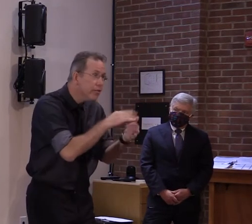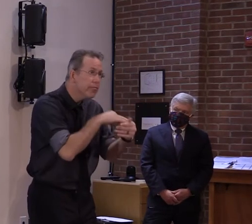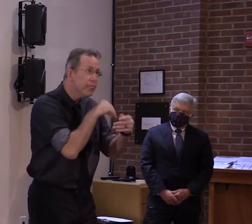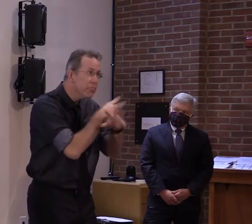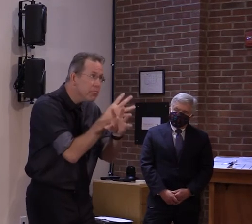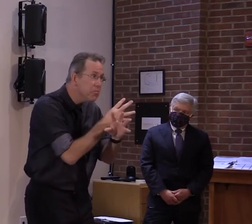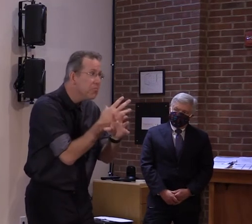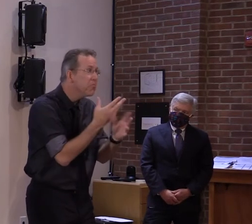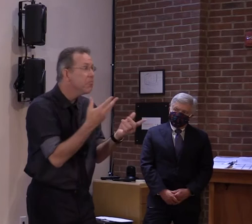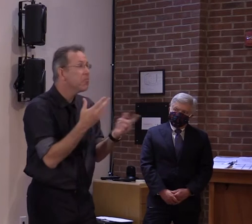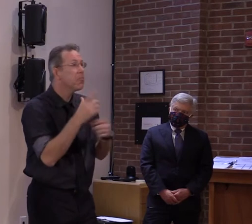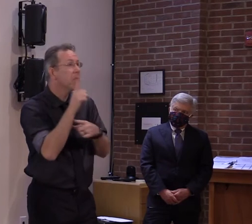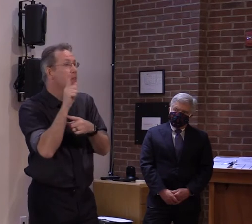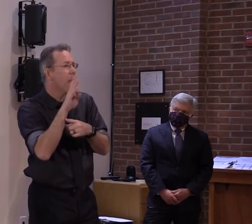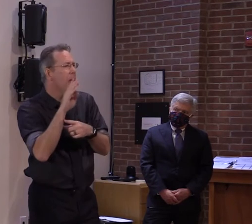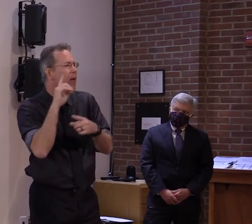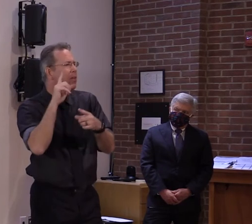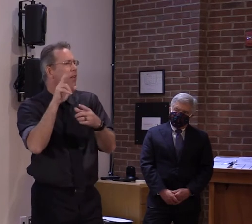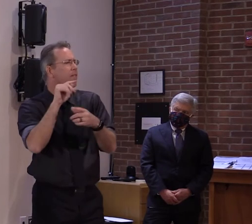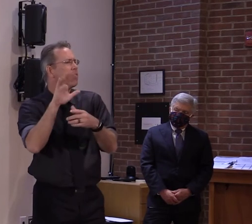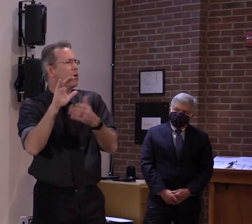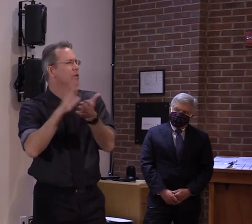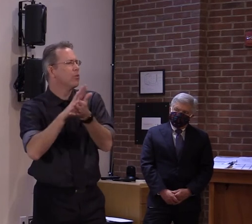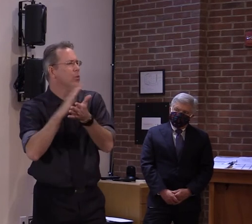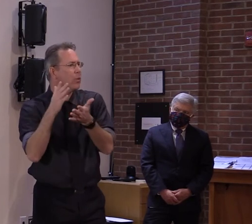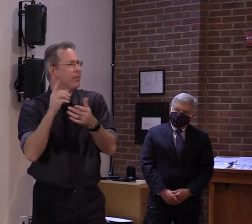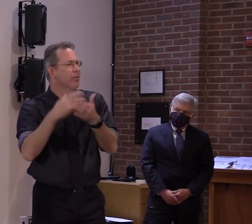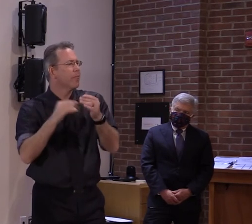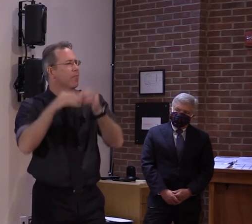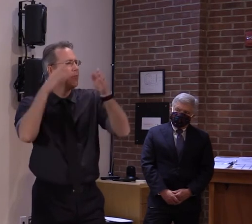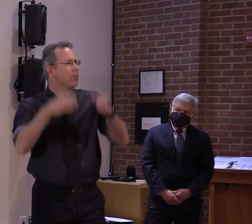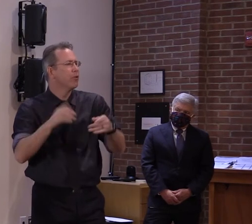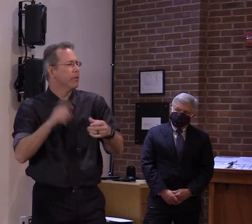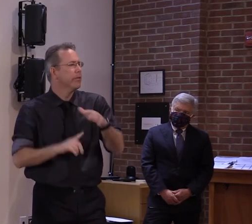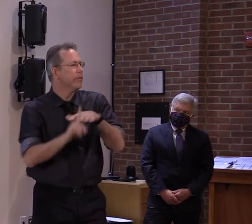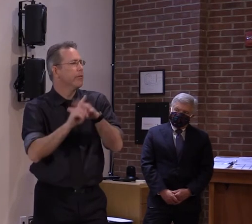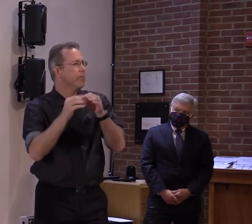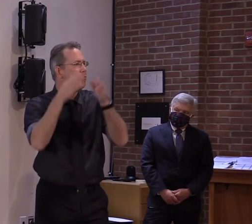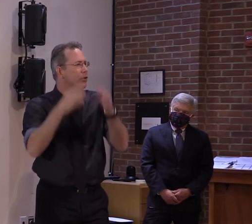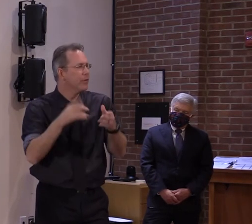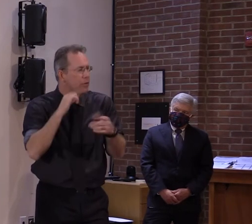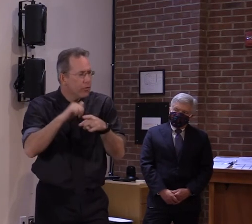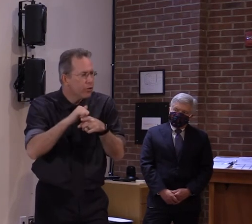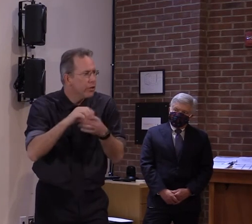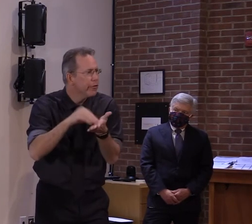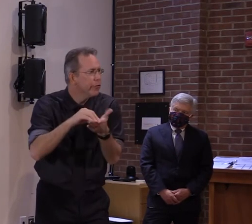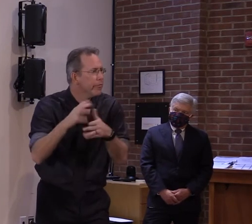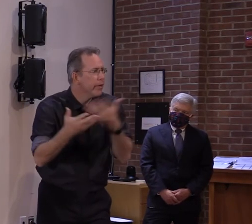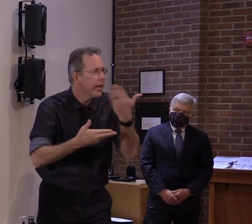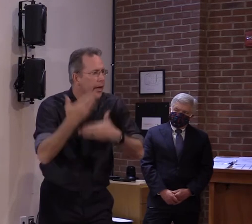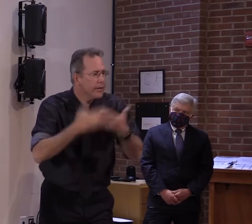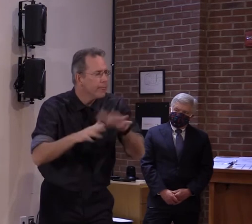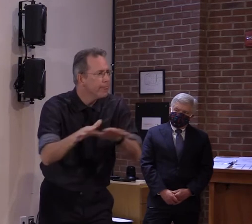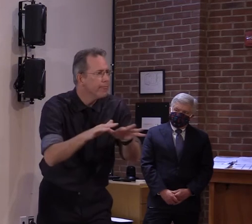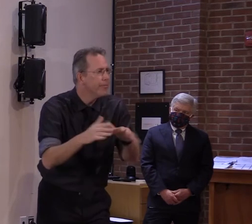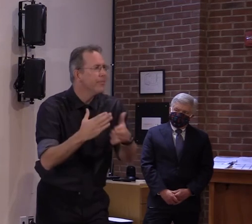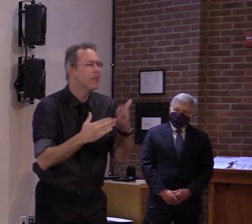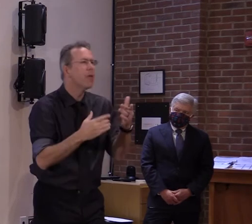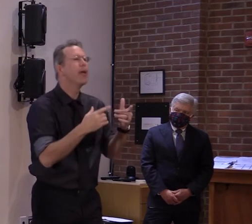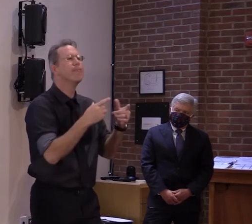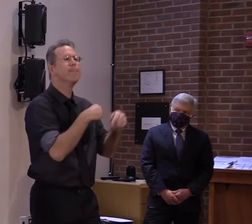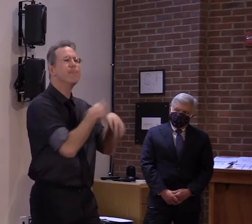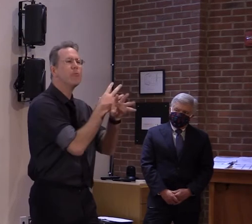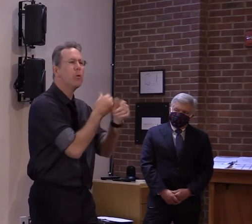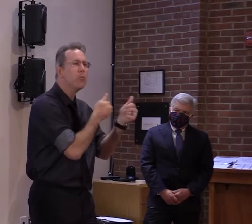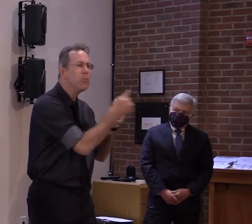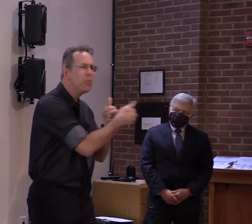deliver the academics online, so they designate themselves as being in hybrid mode. But I think it's fair to say, particularly at the high school, middle school